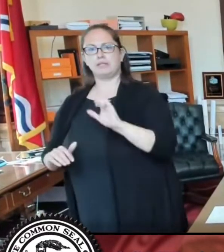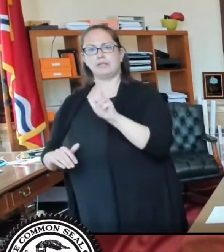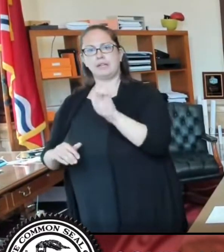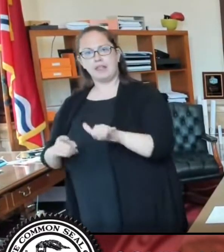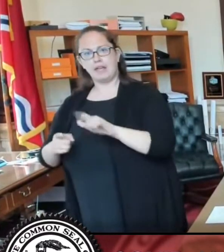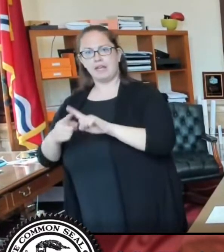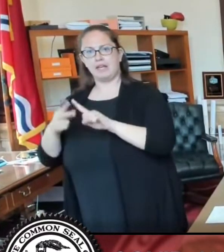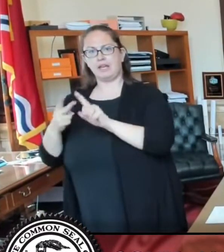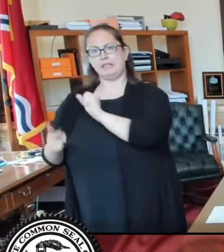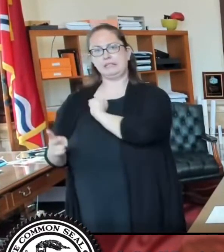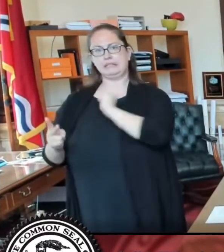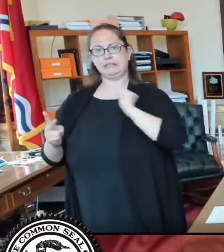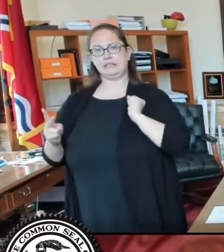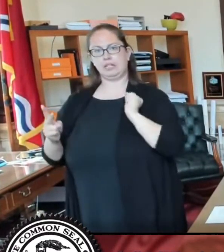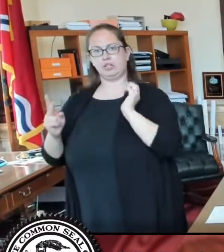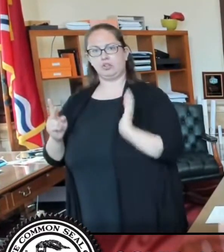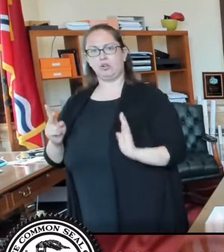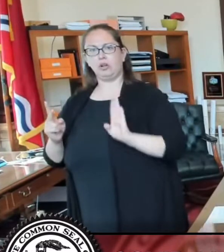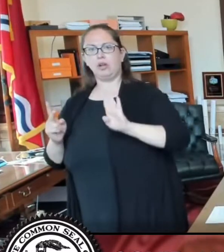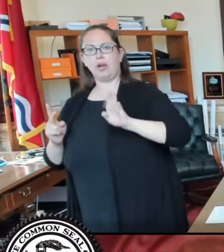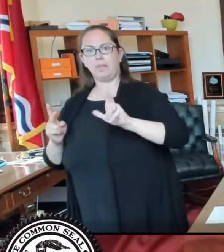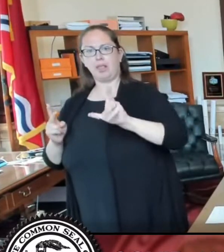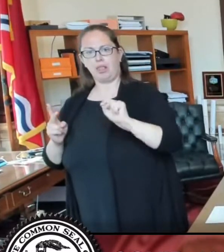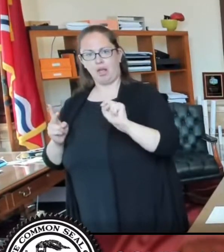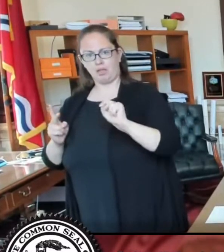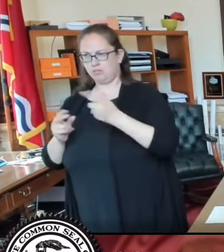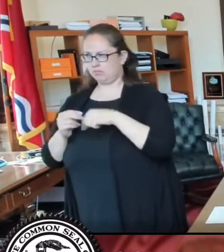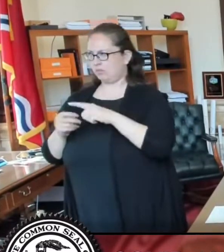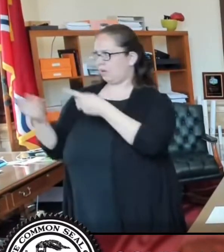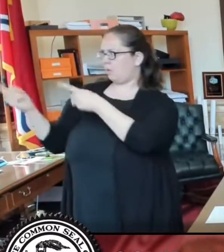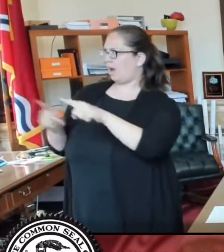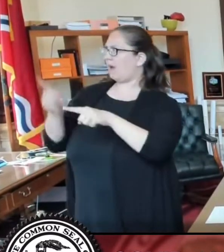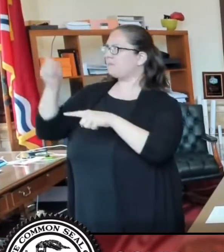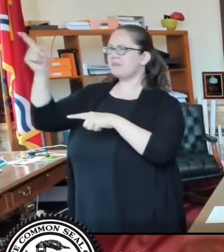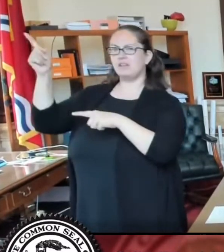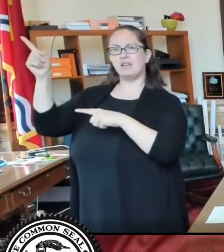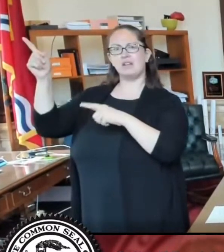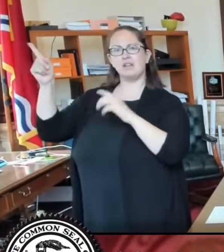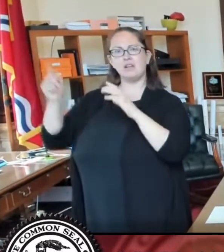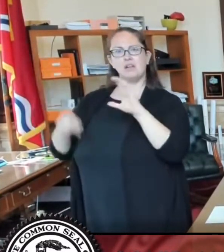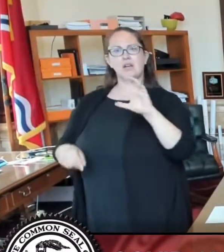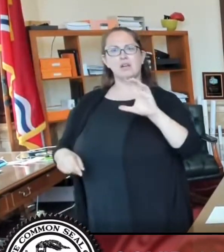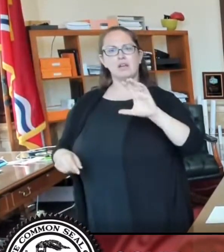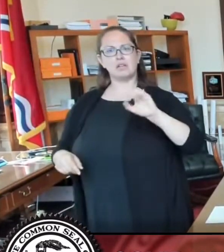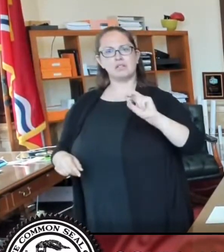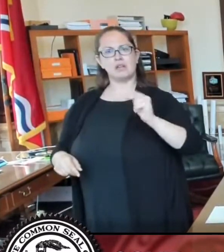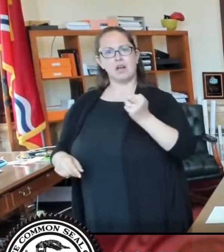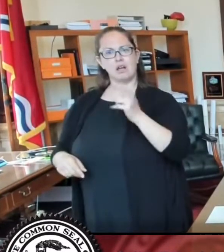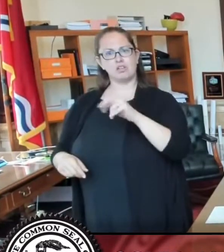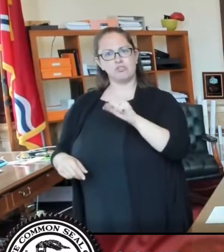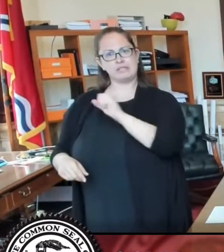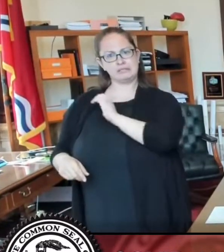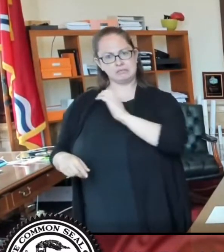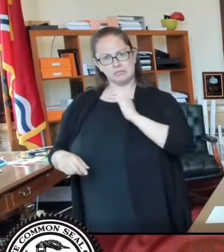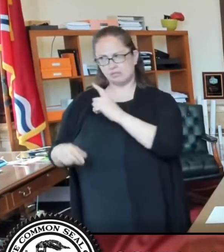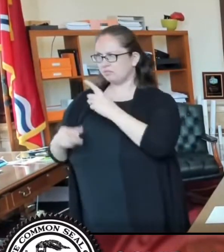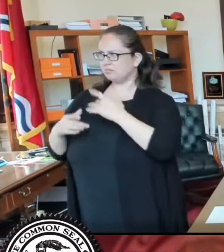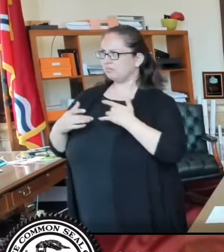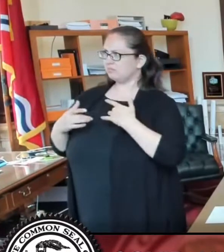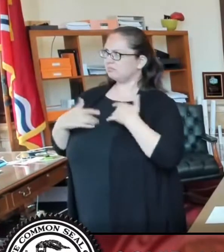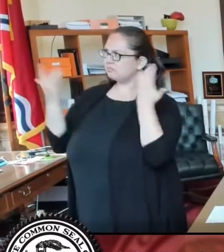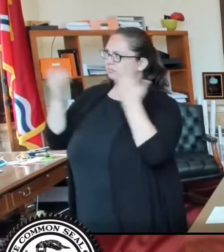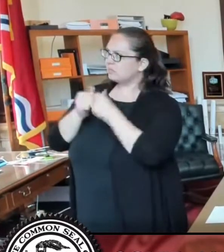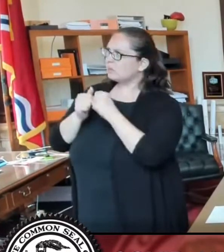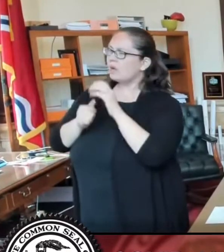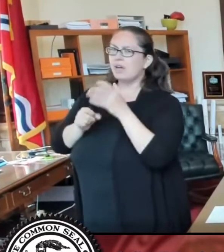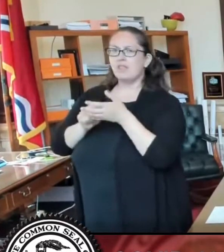Blunt about what's going on in Congress with regard to COVID funding, with regard to